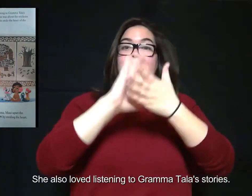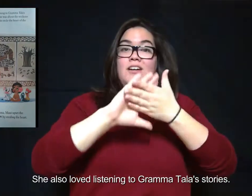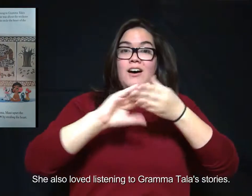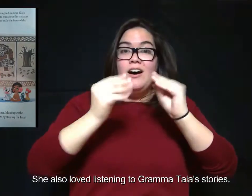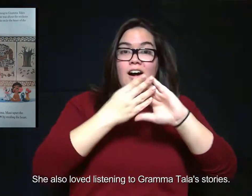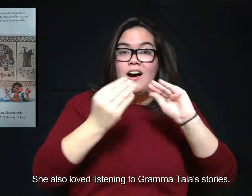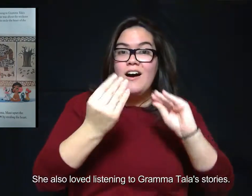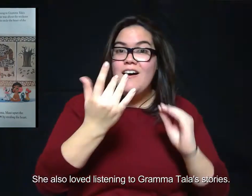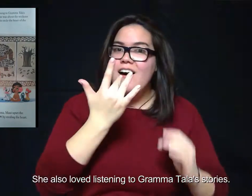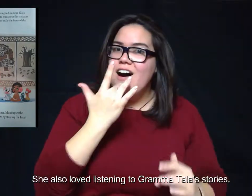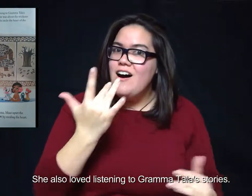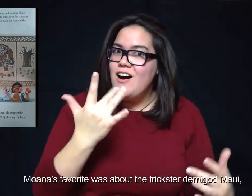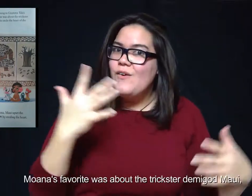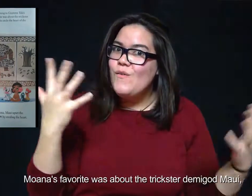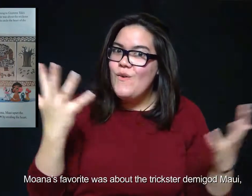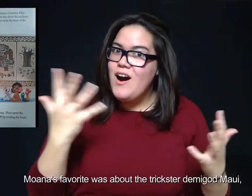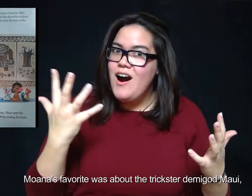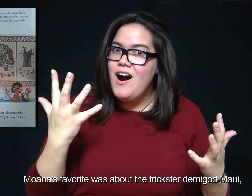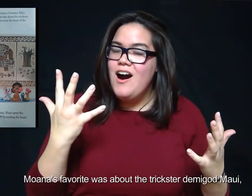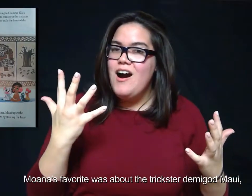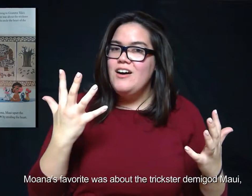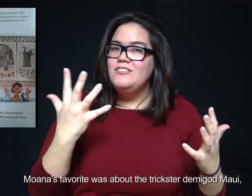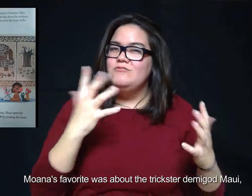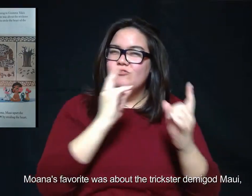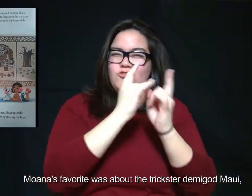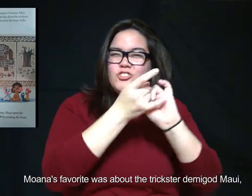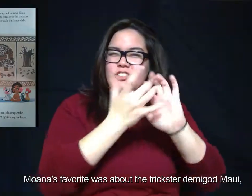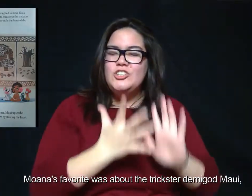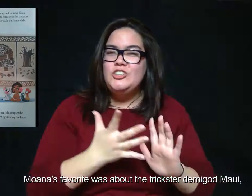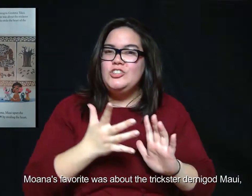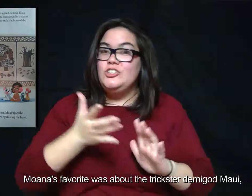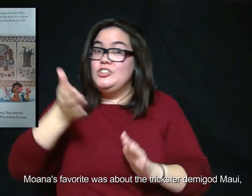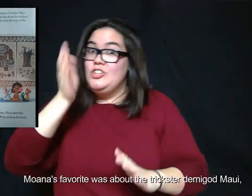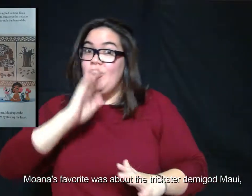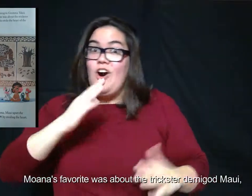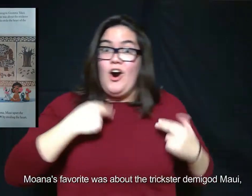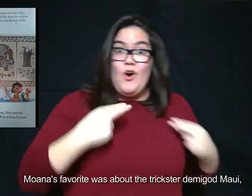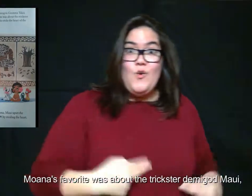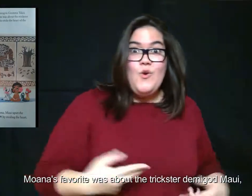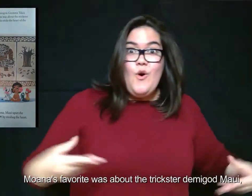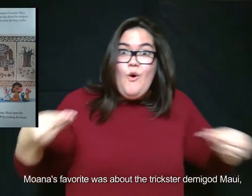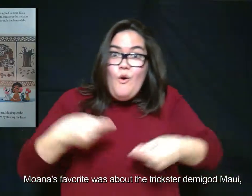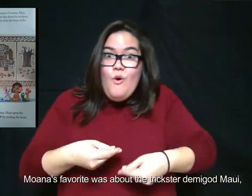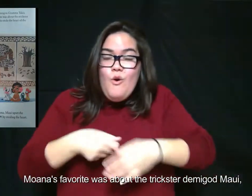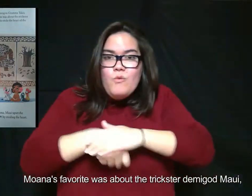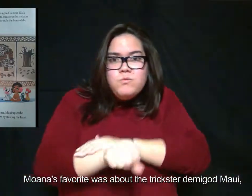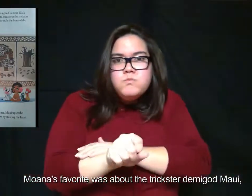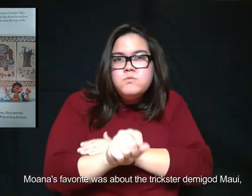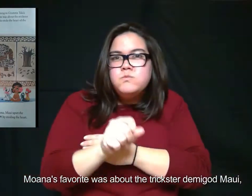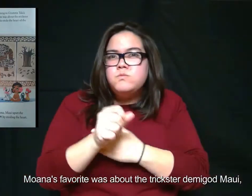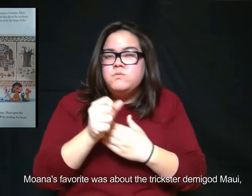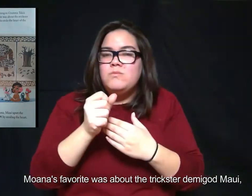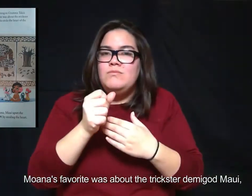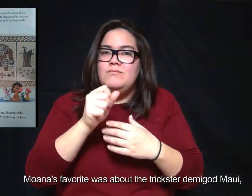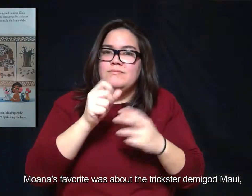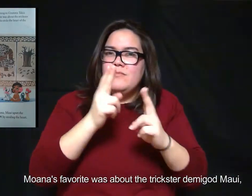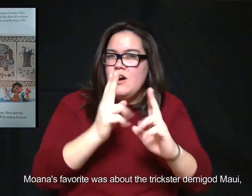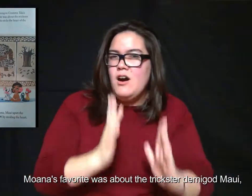Moana's favorite was about the trickster demigod Maui, who stole the heart of the mother island Te